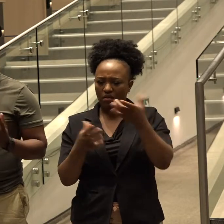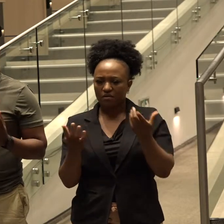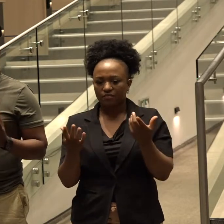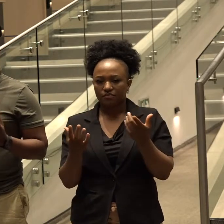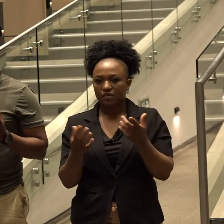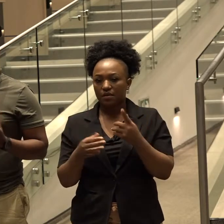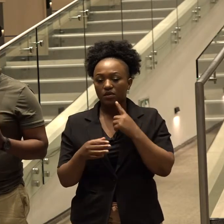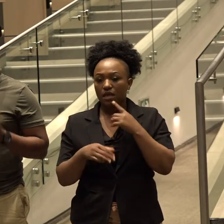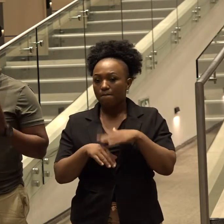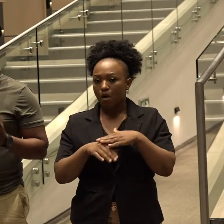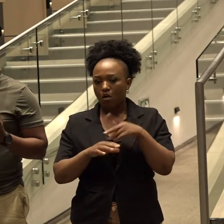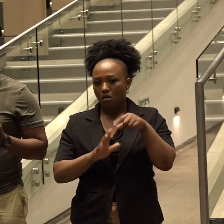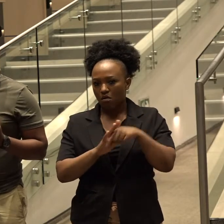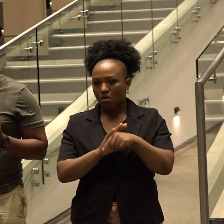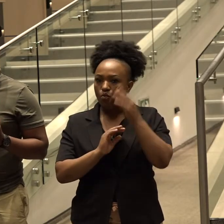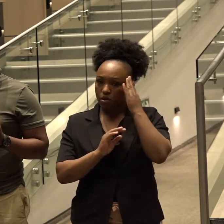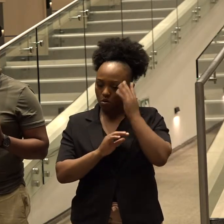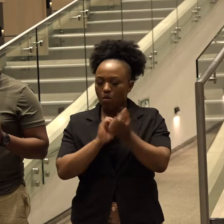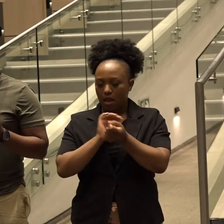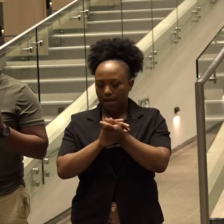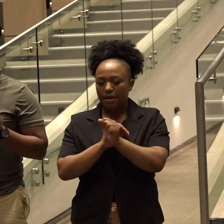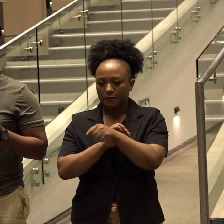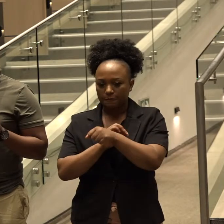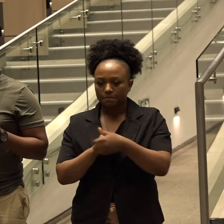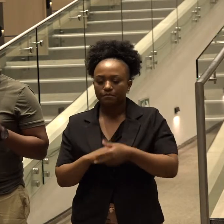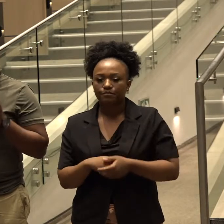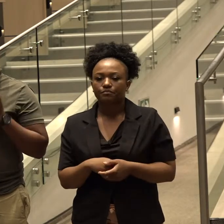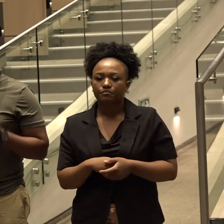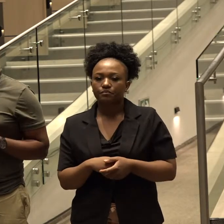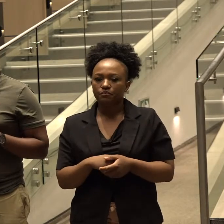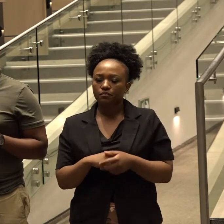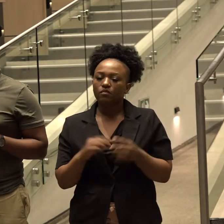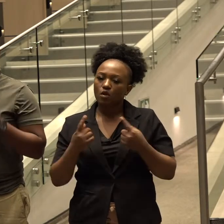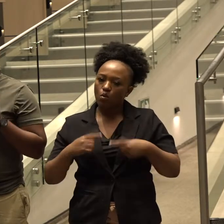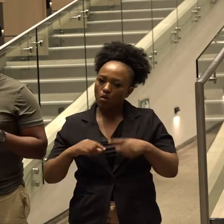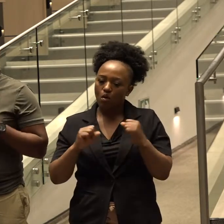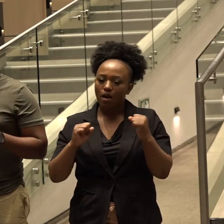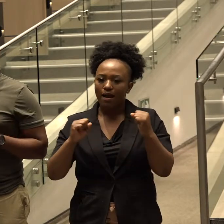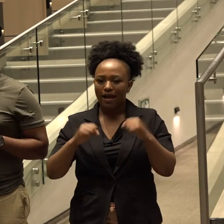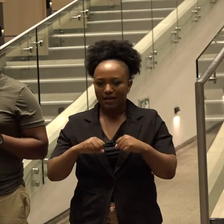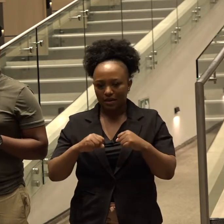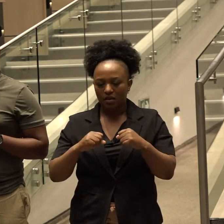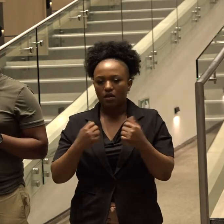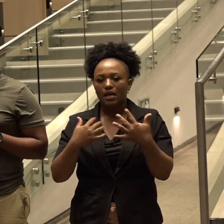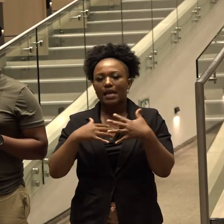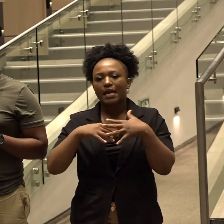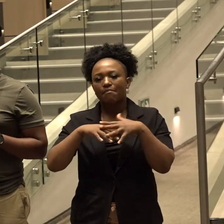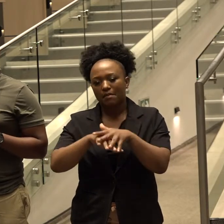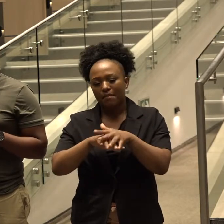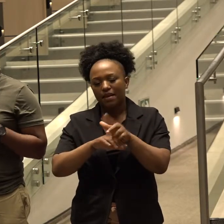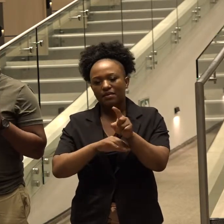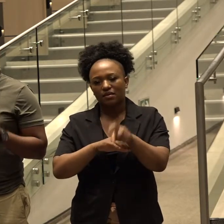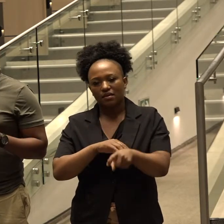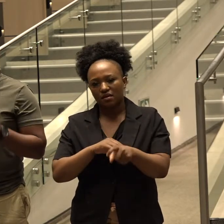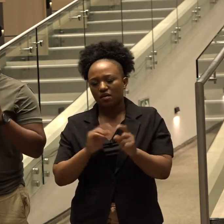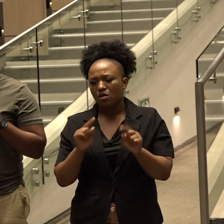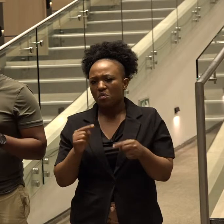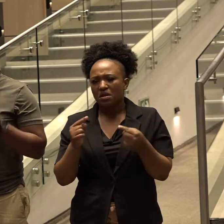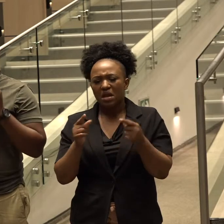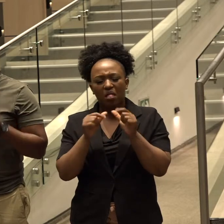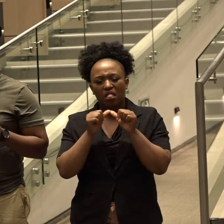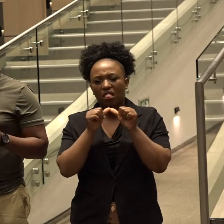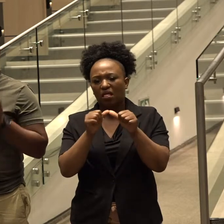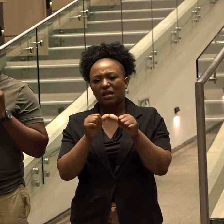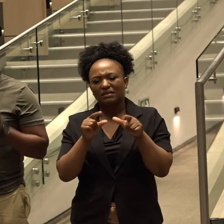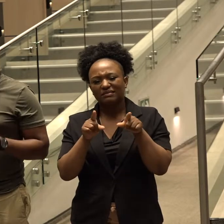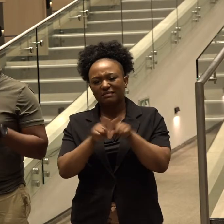I won't say much about that but we know it's happening so let us agree and Implement because now we can't keep on